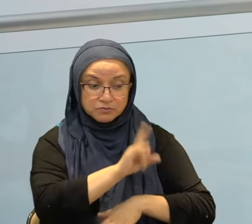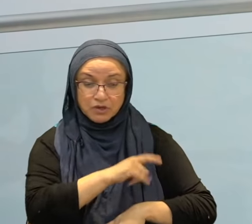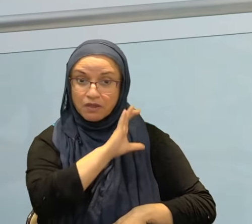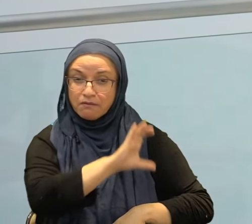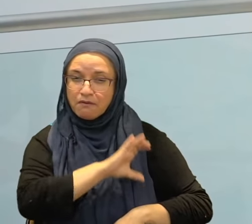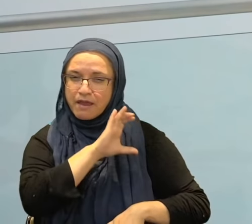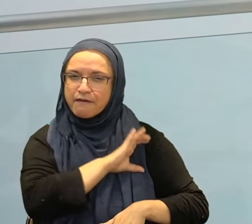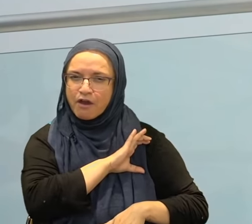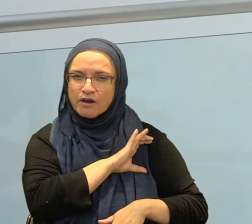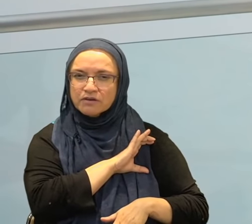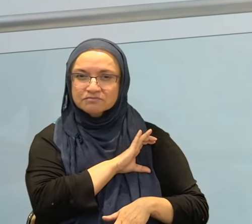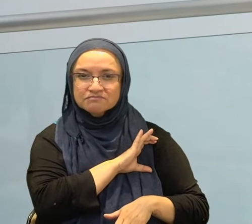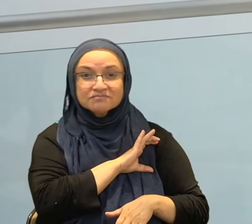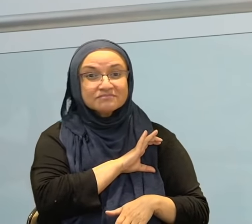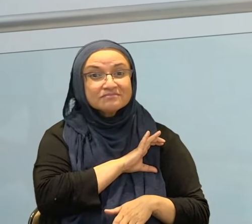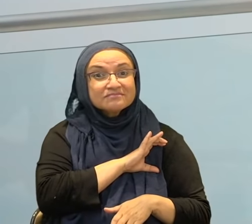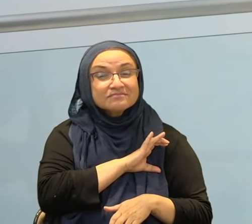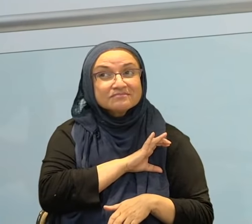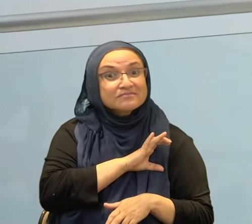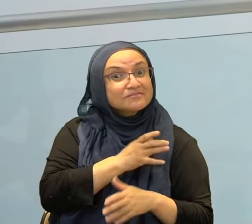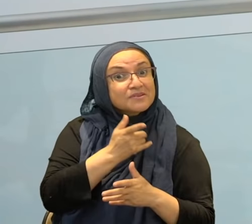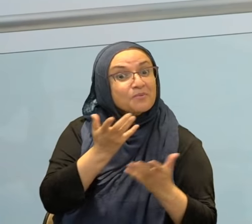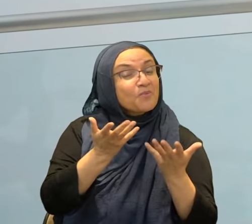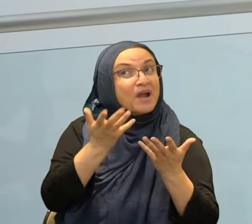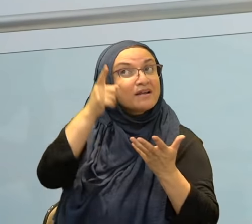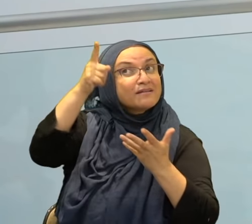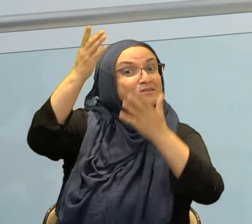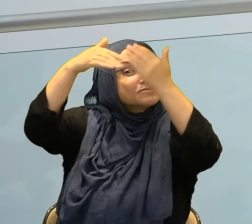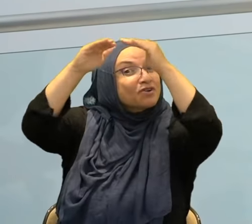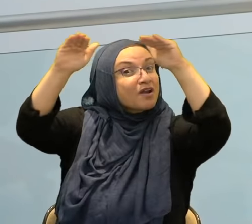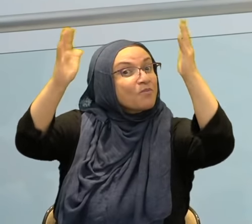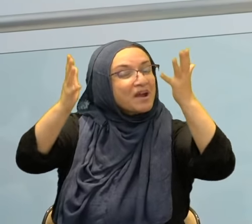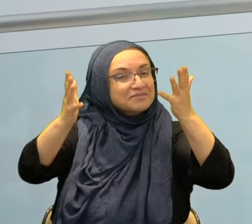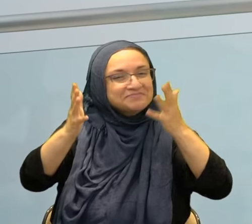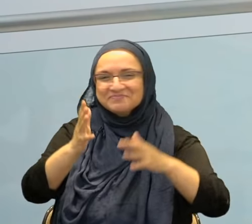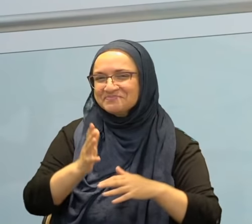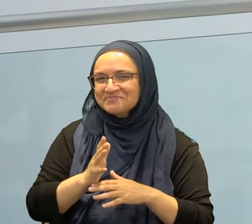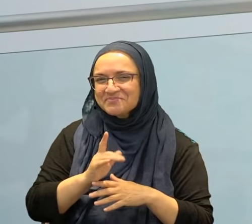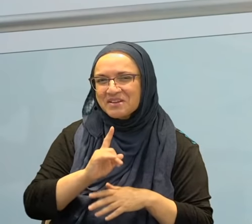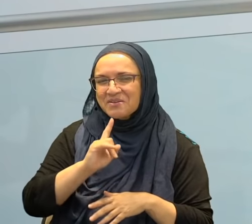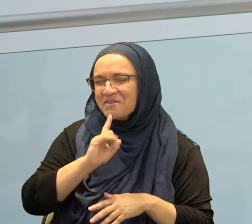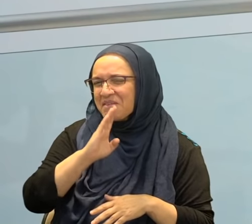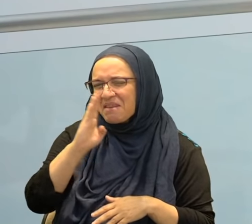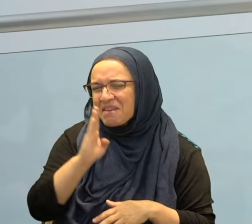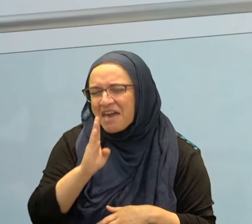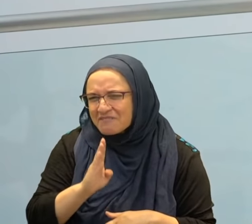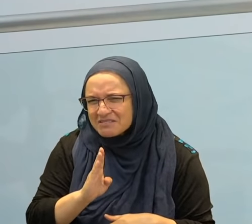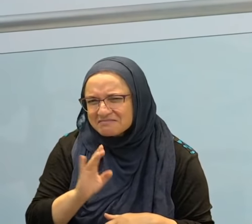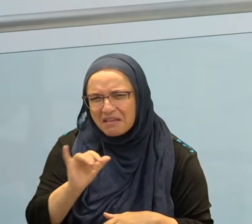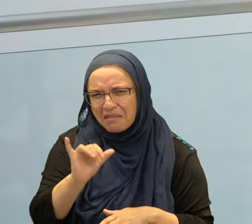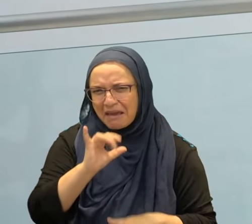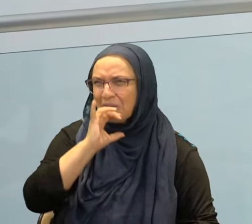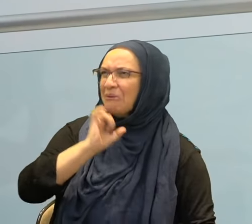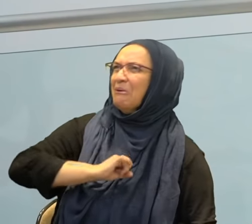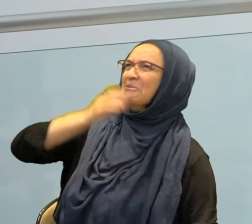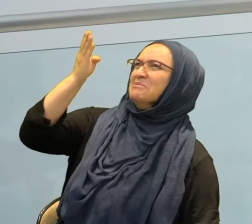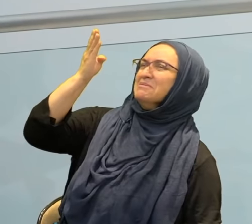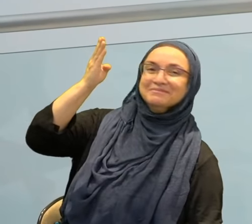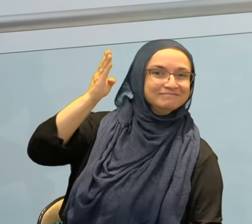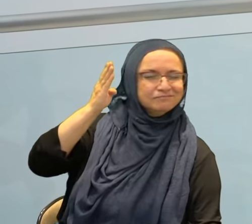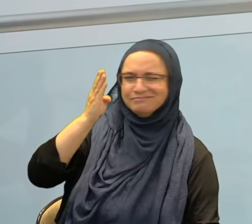beauty, it gets more beautiful. When you think you've seen its most beautiful palace, Allah opens up the doors of another